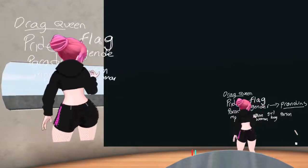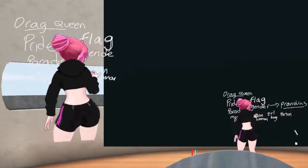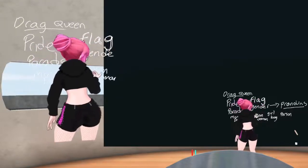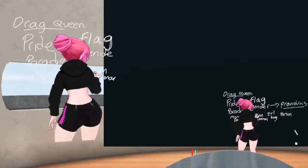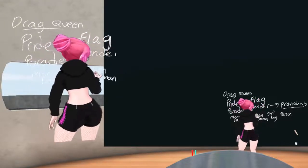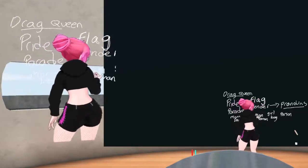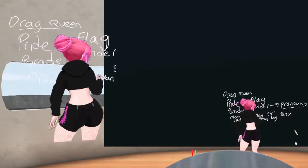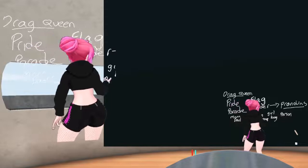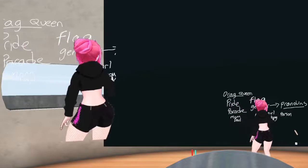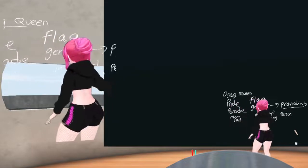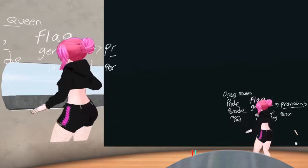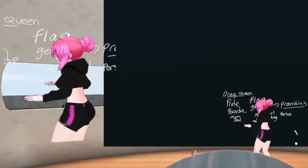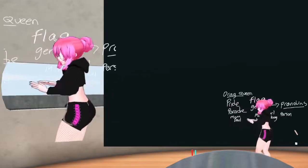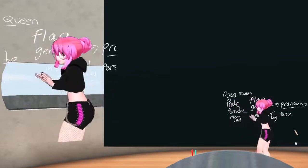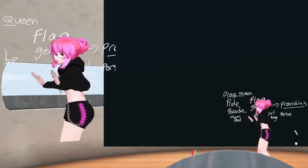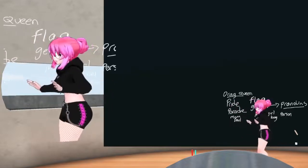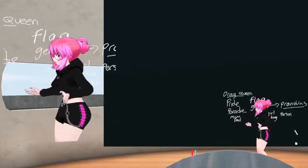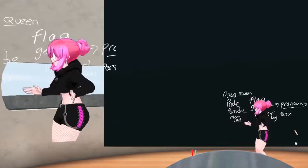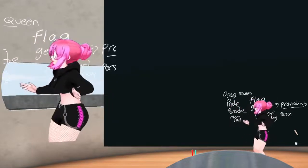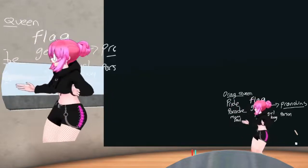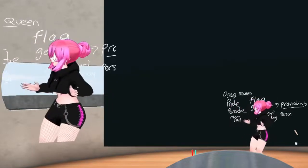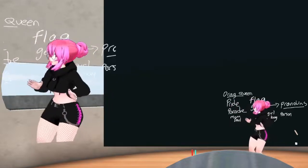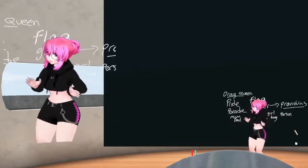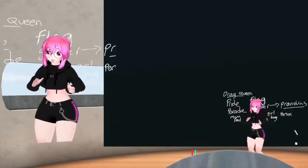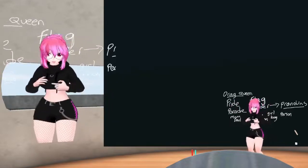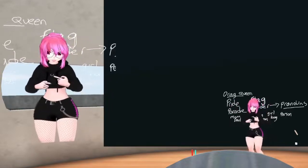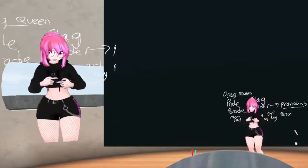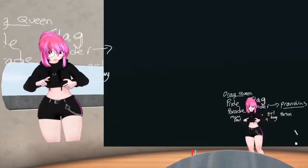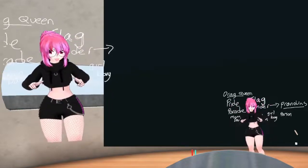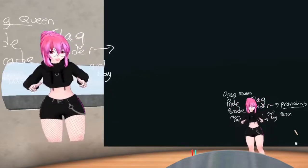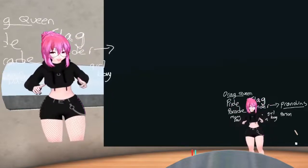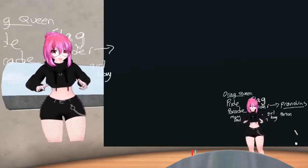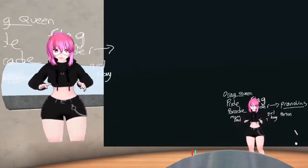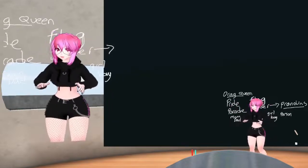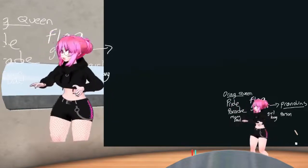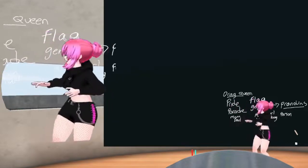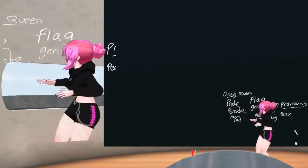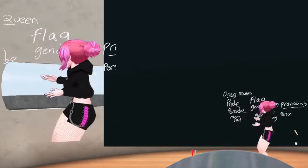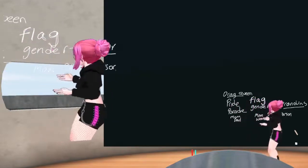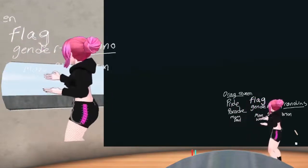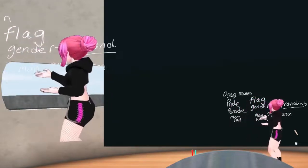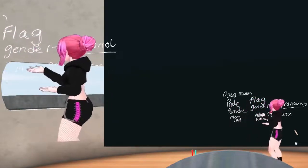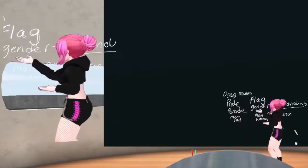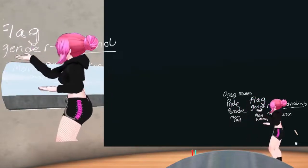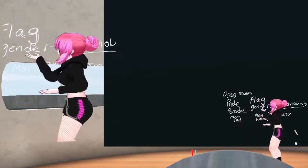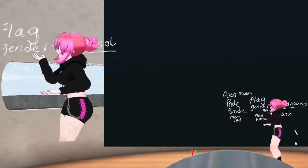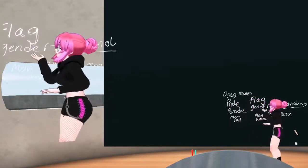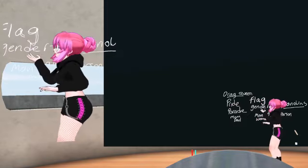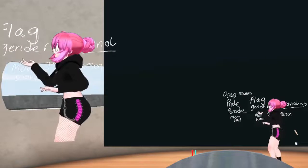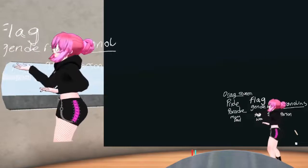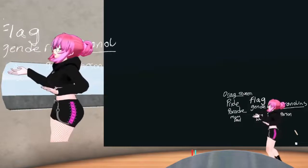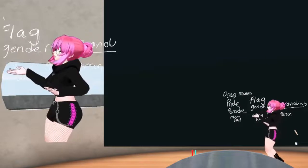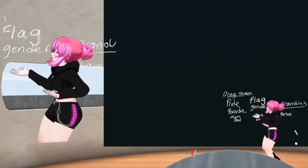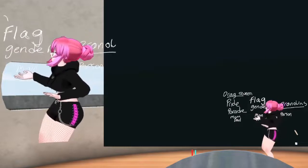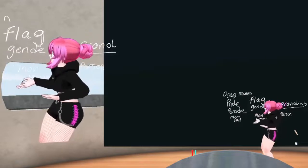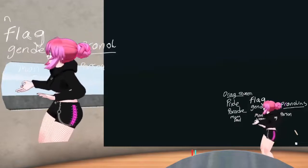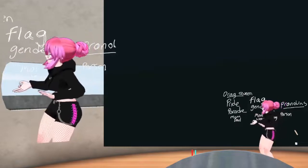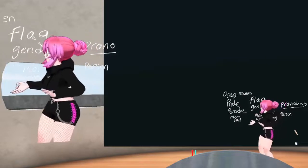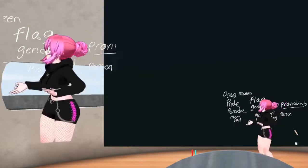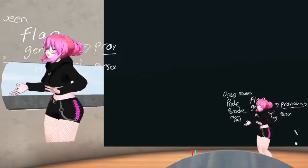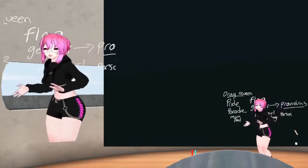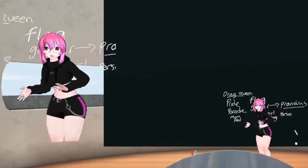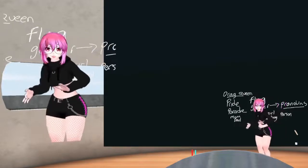But yeah, so gender does definitely play a role in sign language, but I think the word gender is still finding its